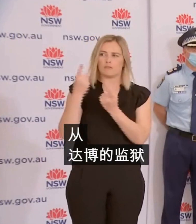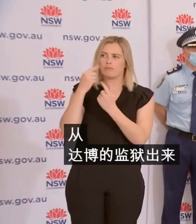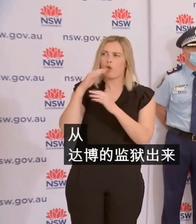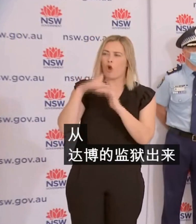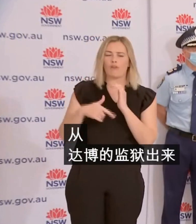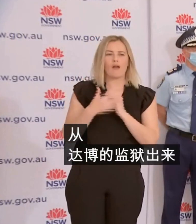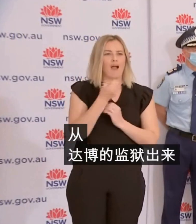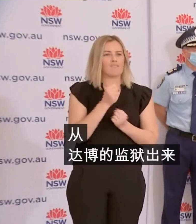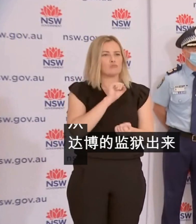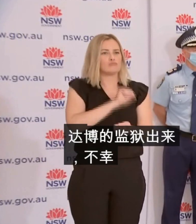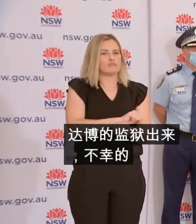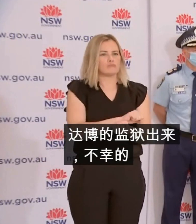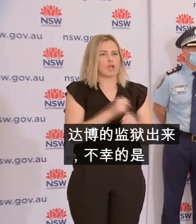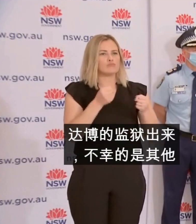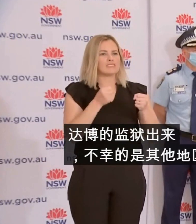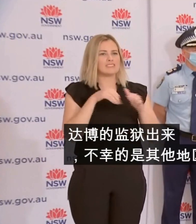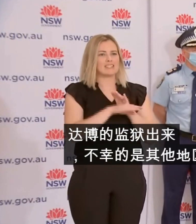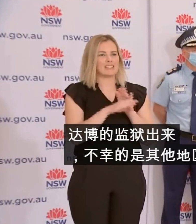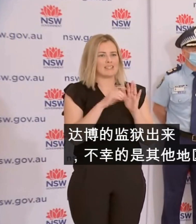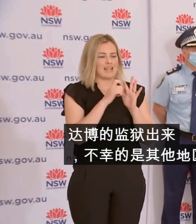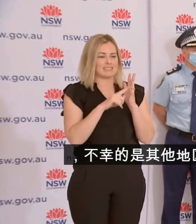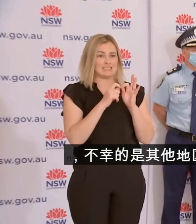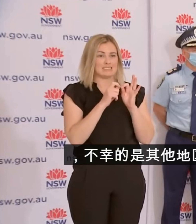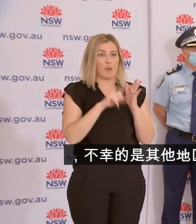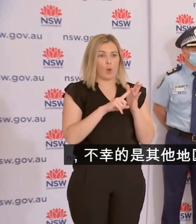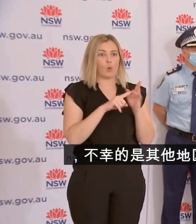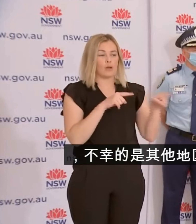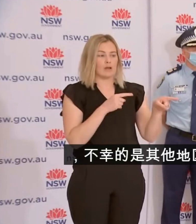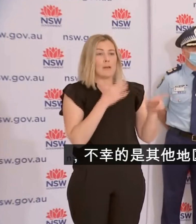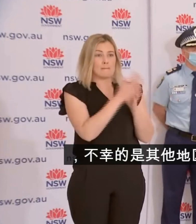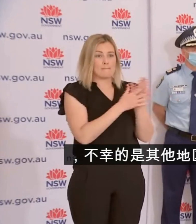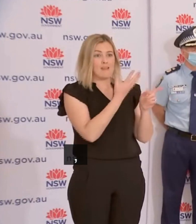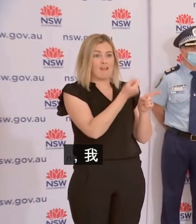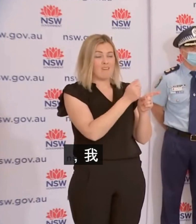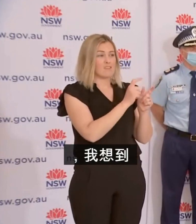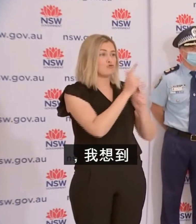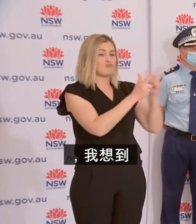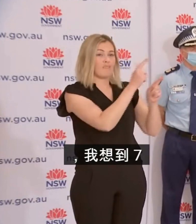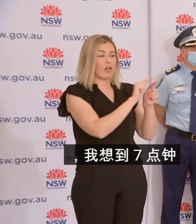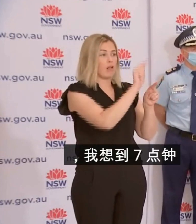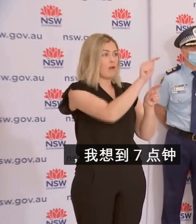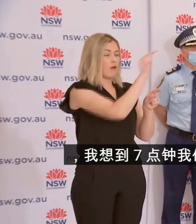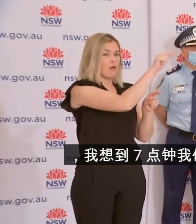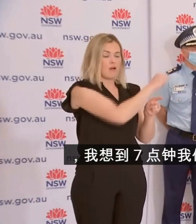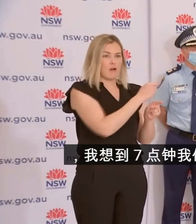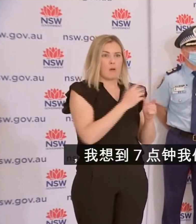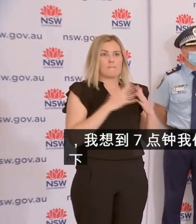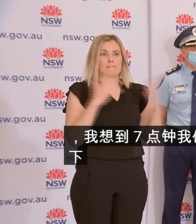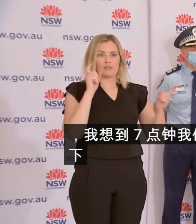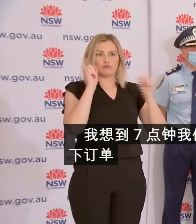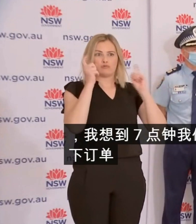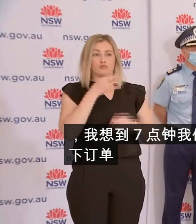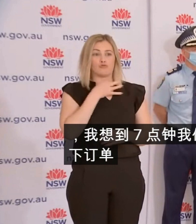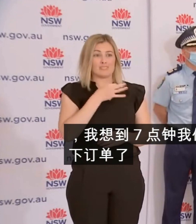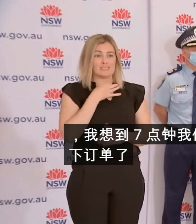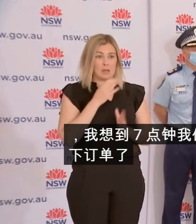prison in Dubbo, and unfortunately there were major risks to other areas. And I think by 7 o'clock we had